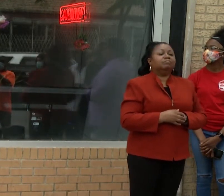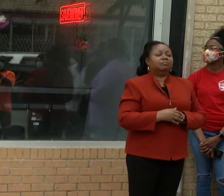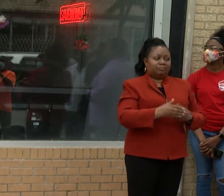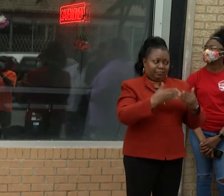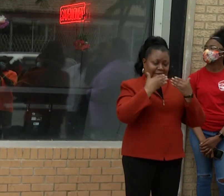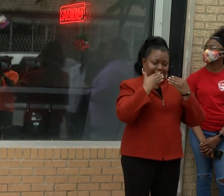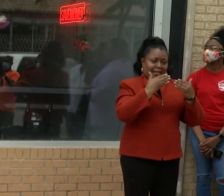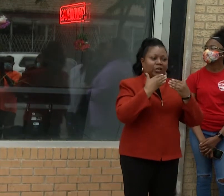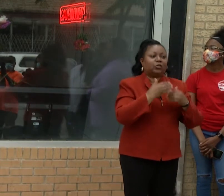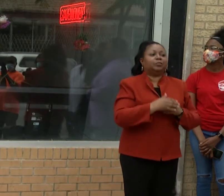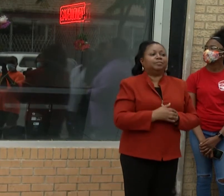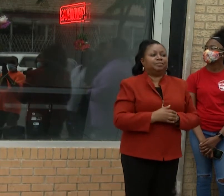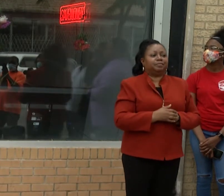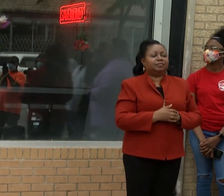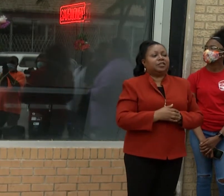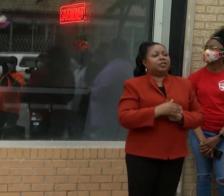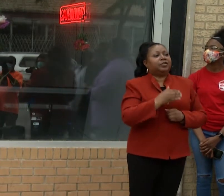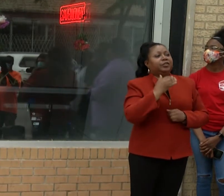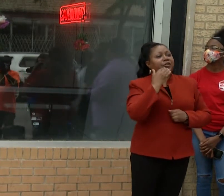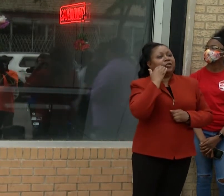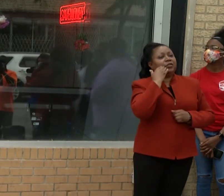Thank you. You know,